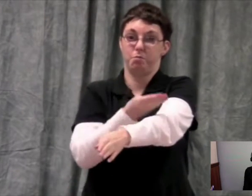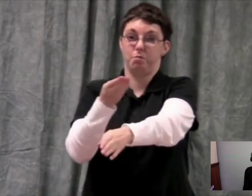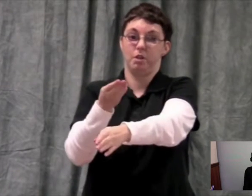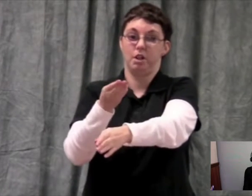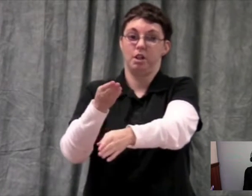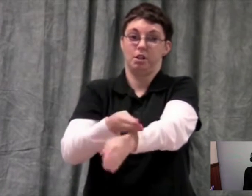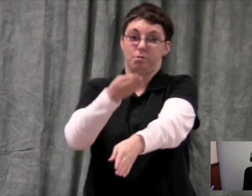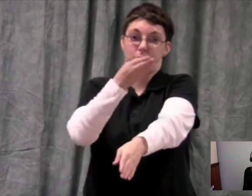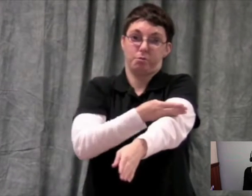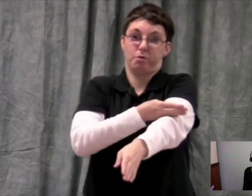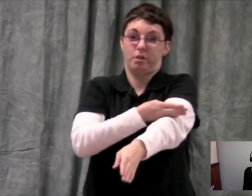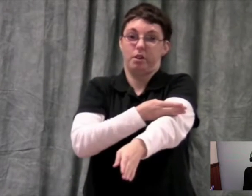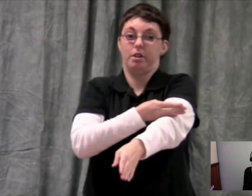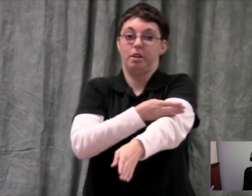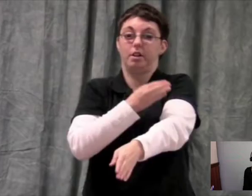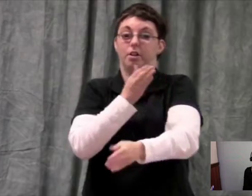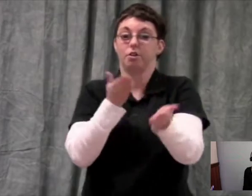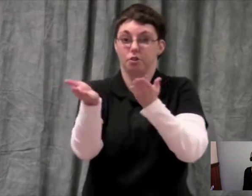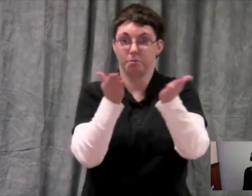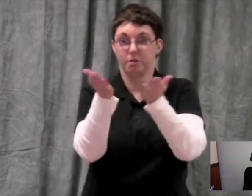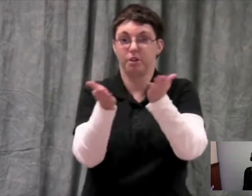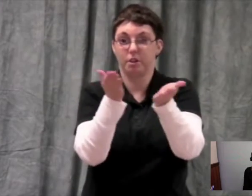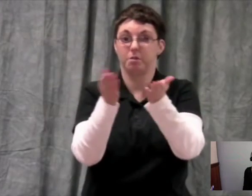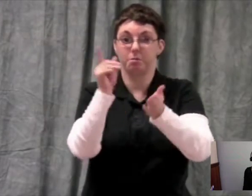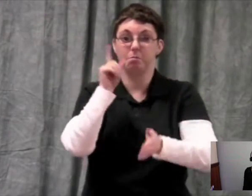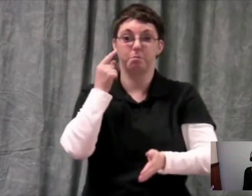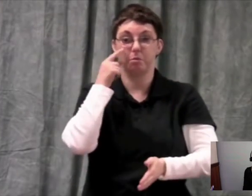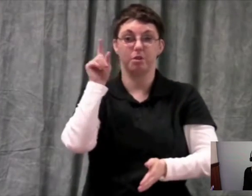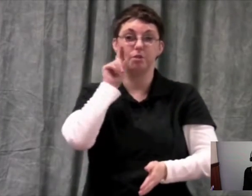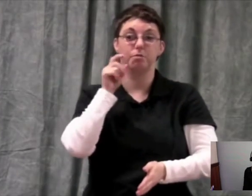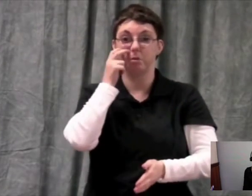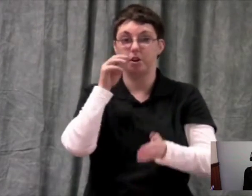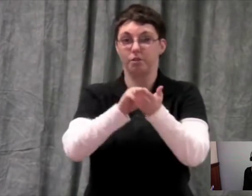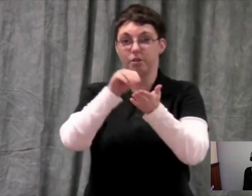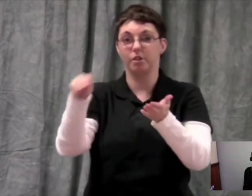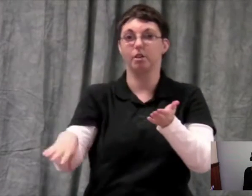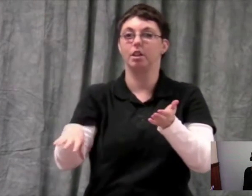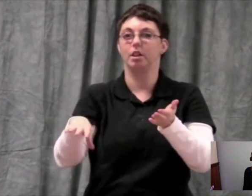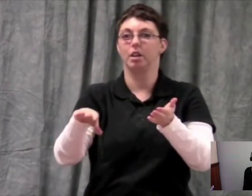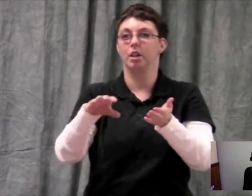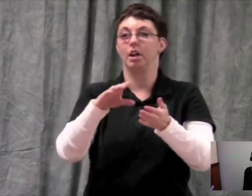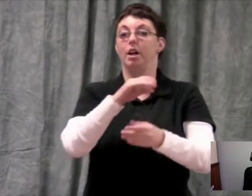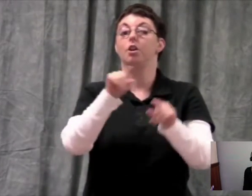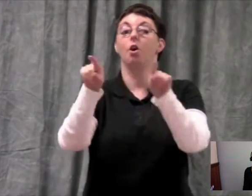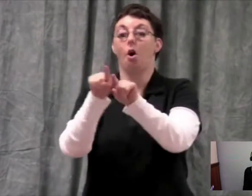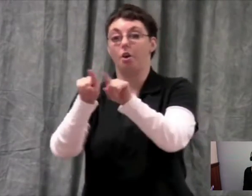organization. It was to service the deafblind students as well as also the community.